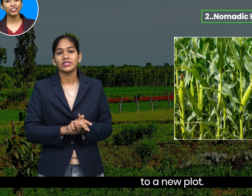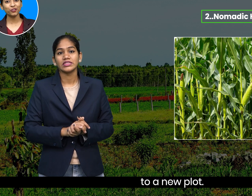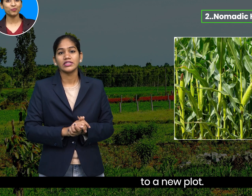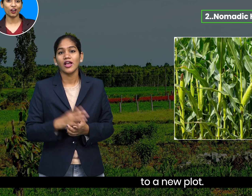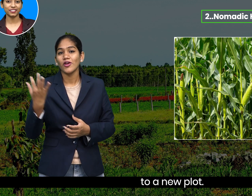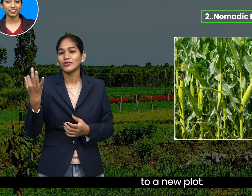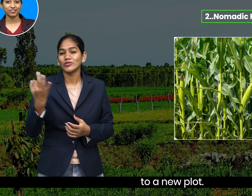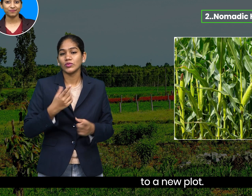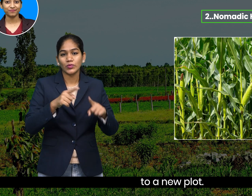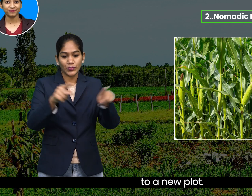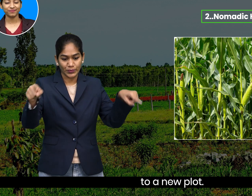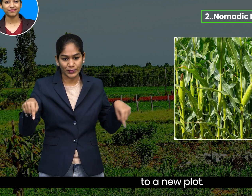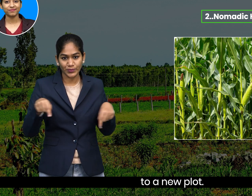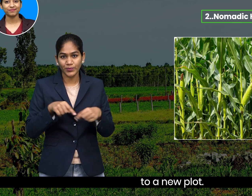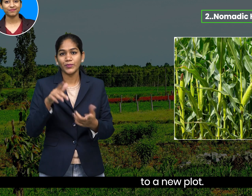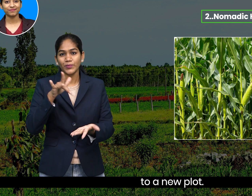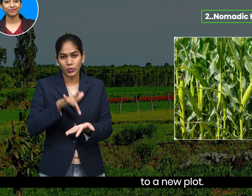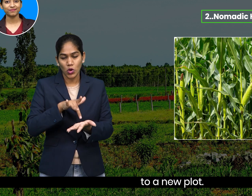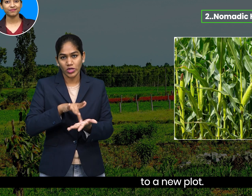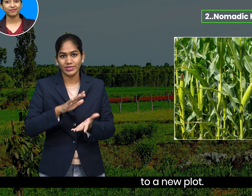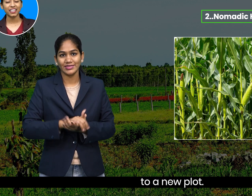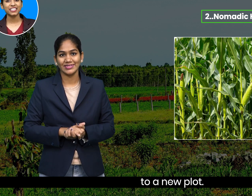to a new plot.